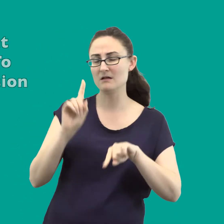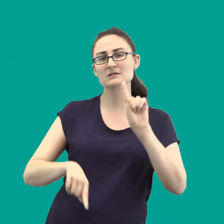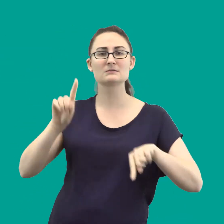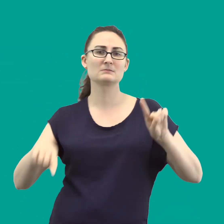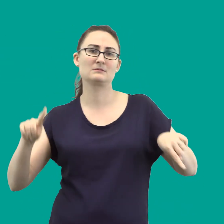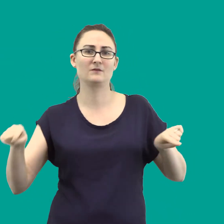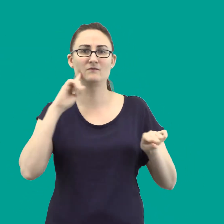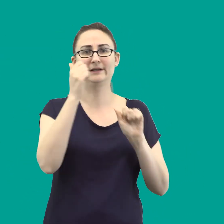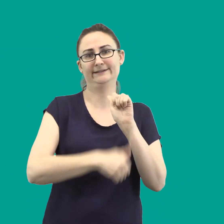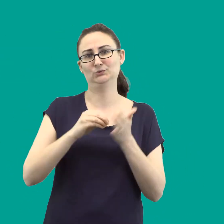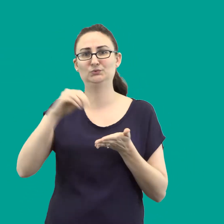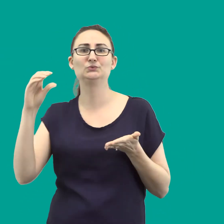in each of the students' drawings.